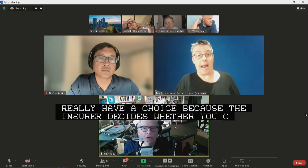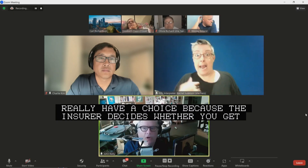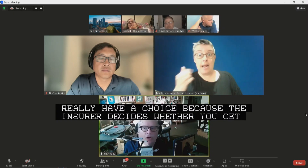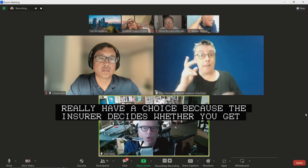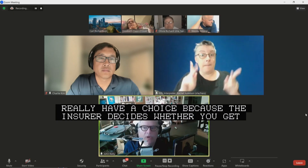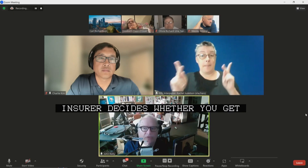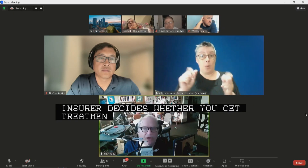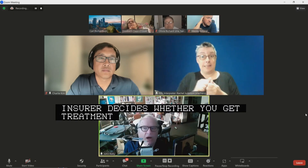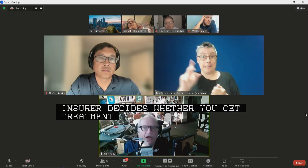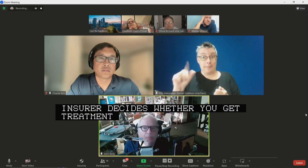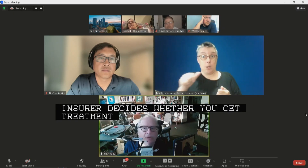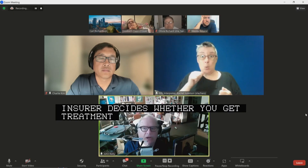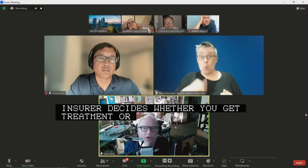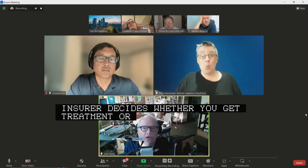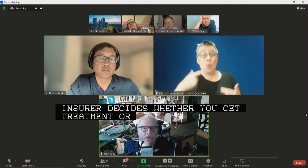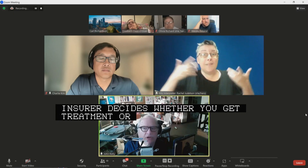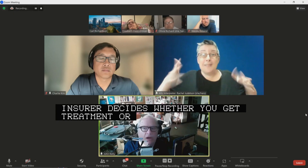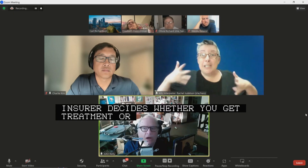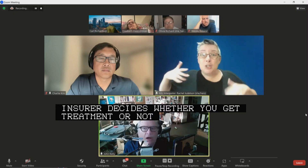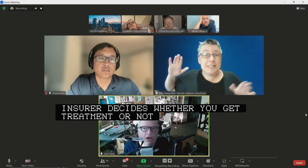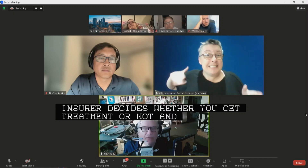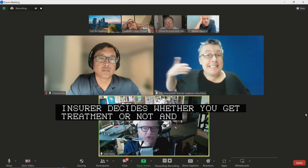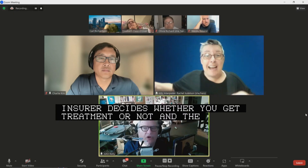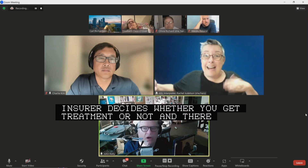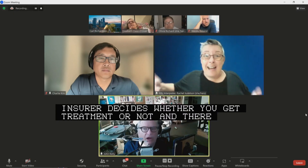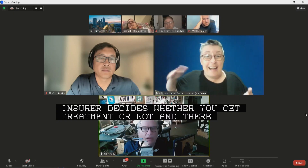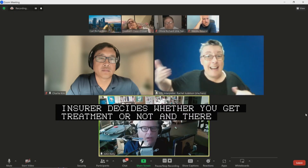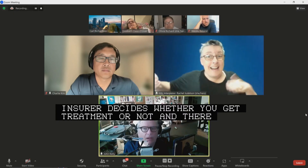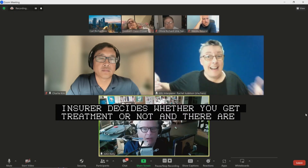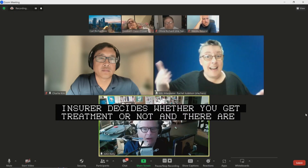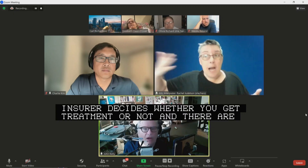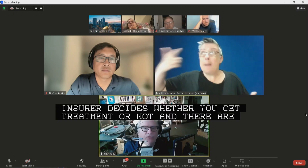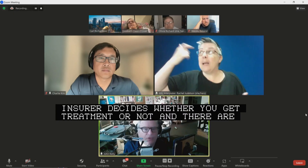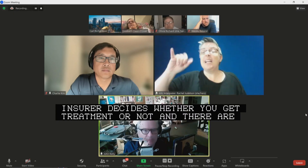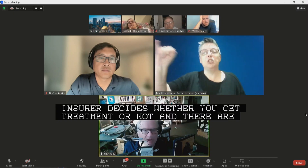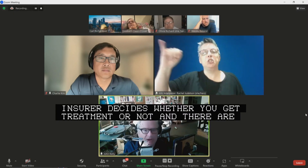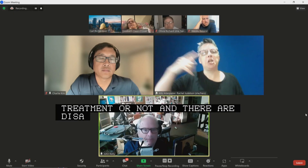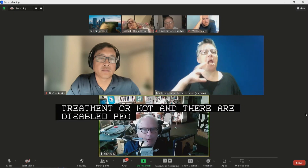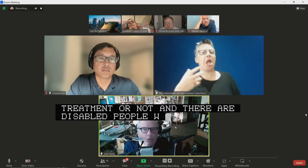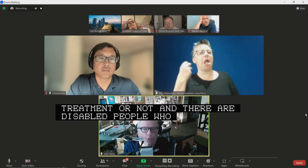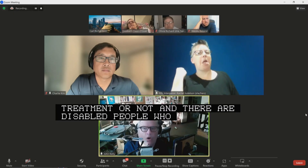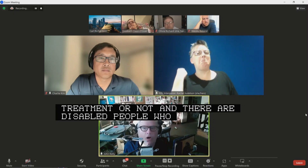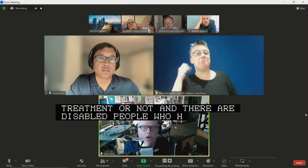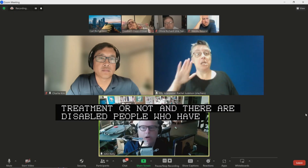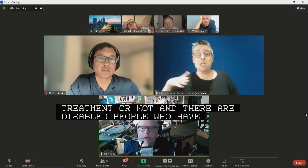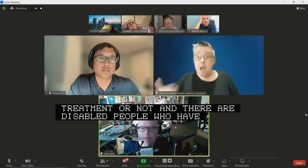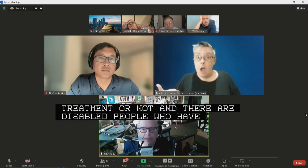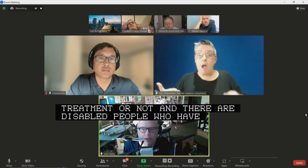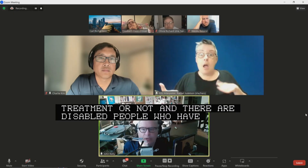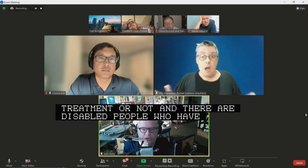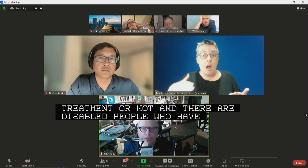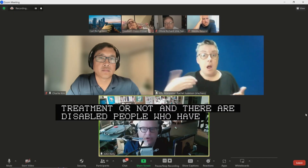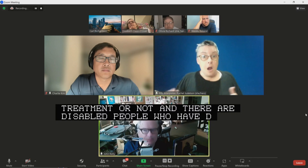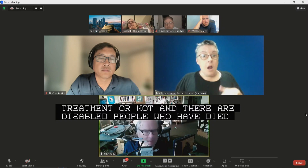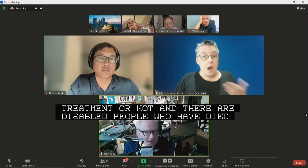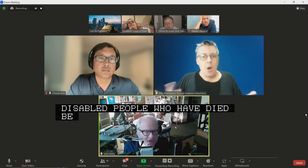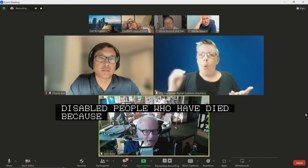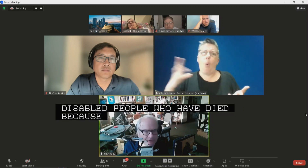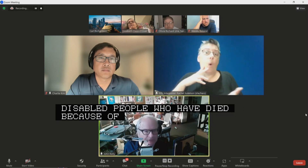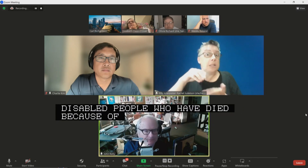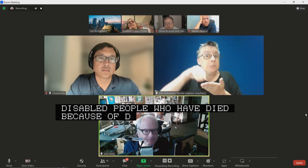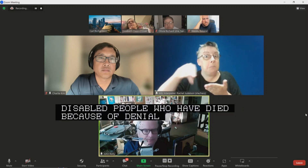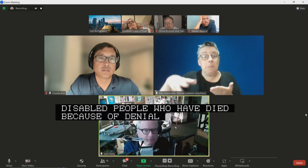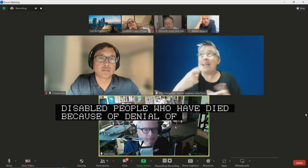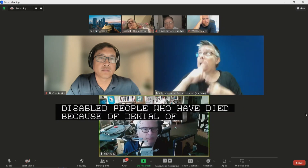people who have died because of denial of treatment, or it was too